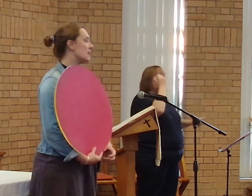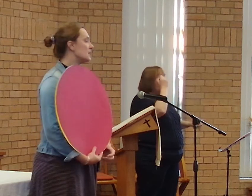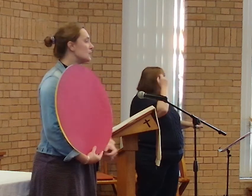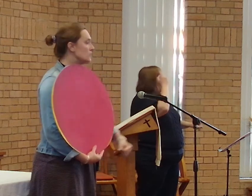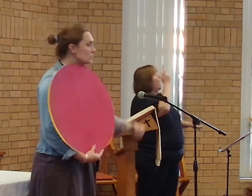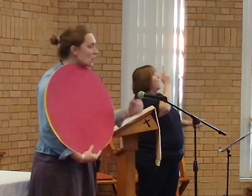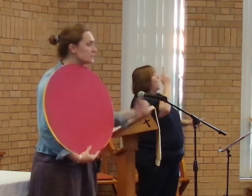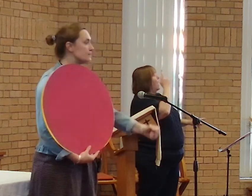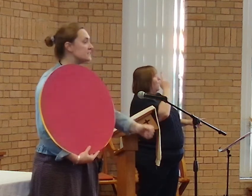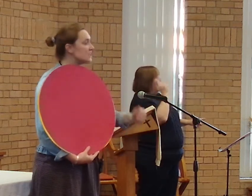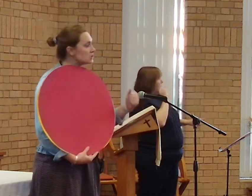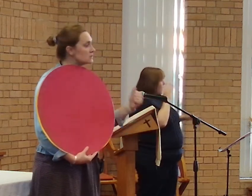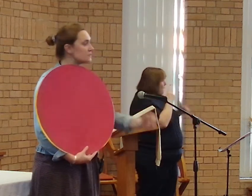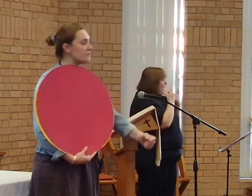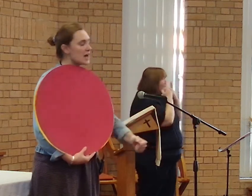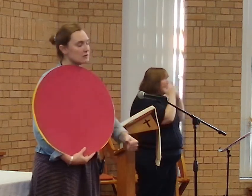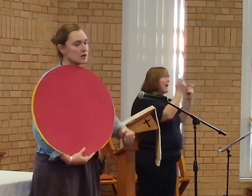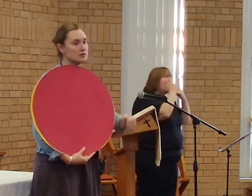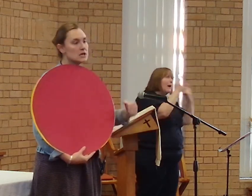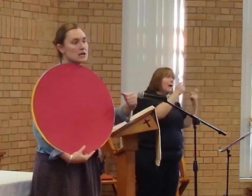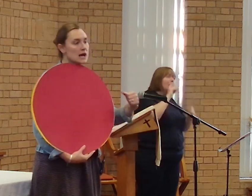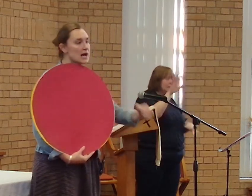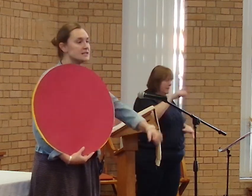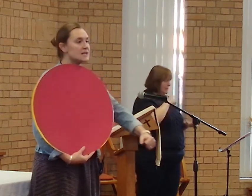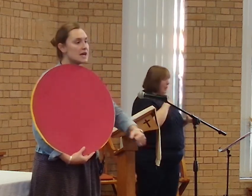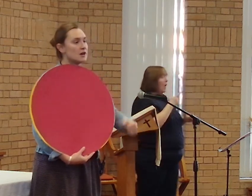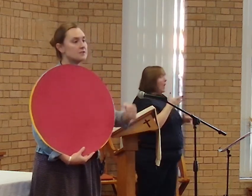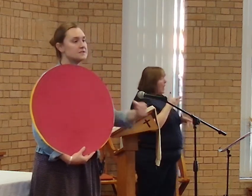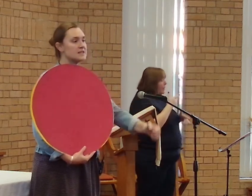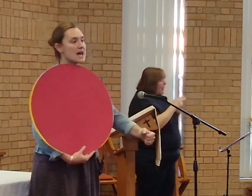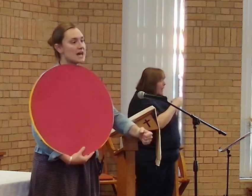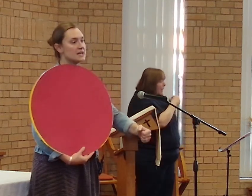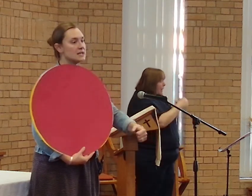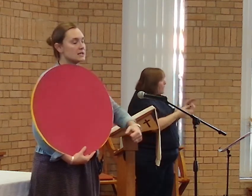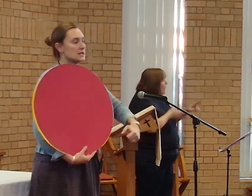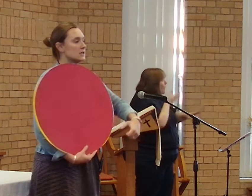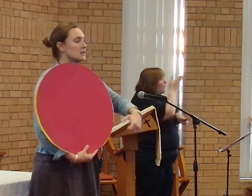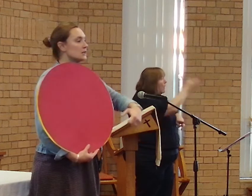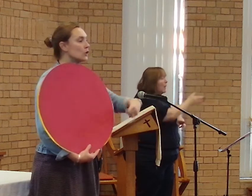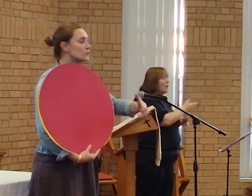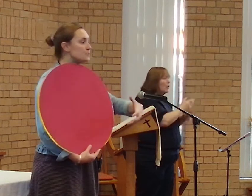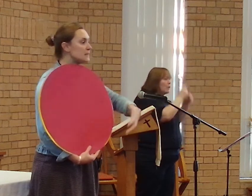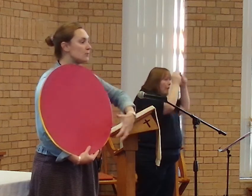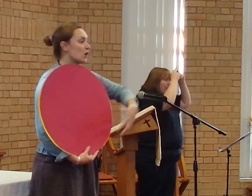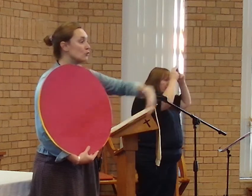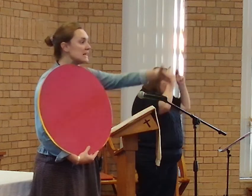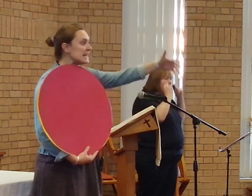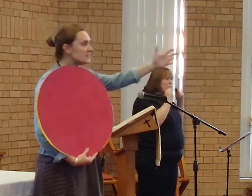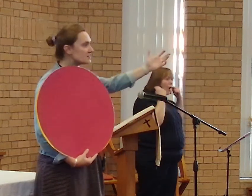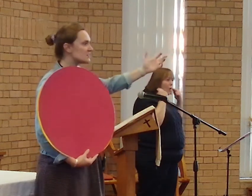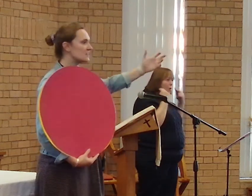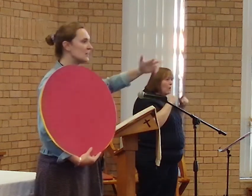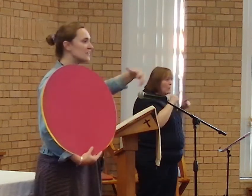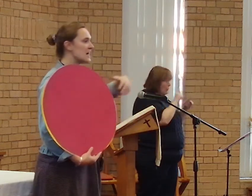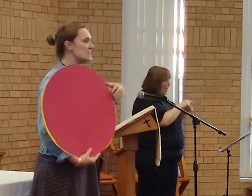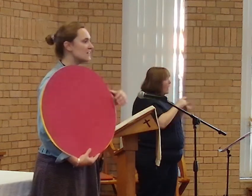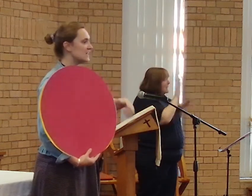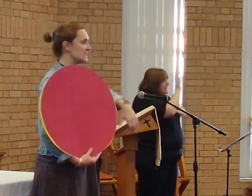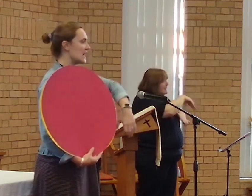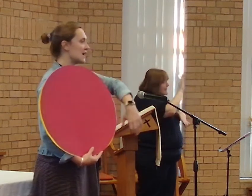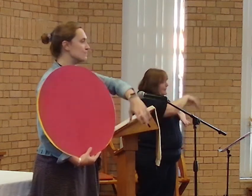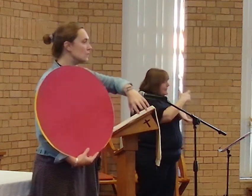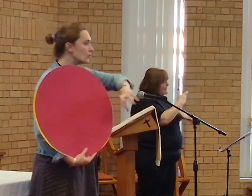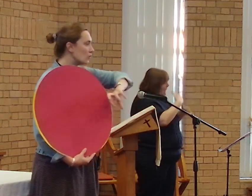leader, who goes and petitions Pharaoh day after day, God's people are released, aren't they?